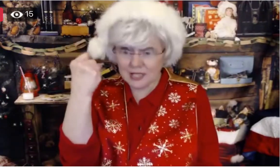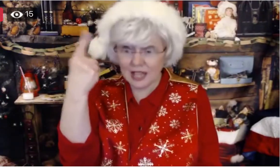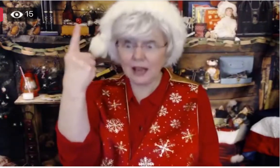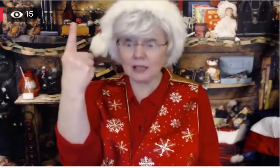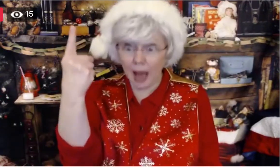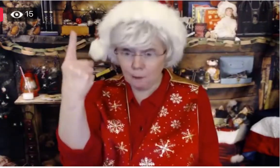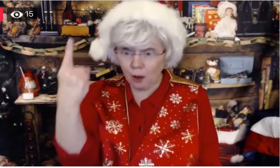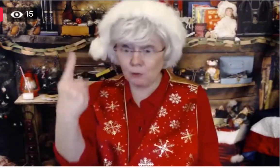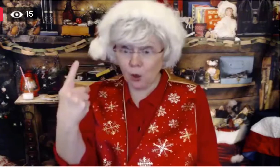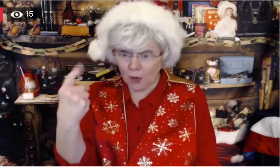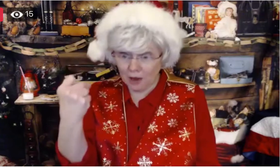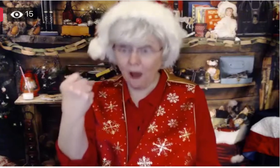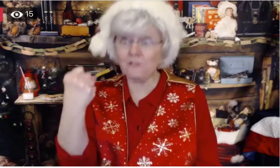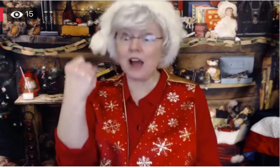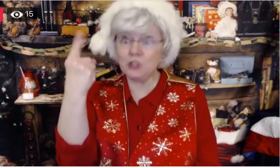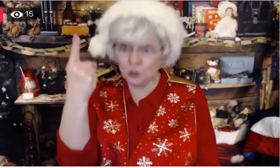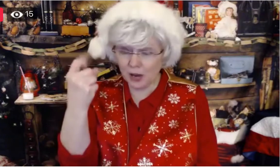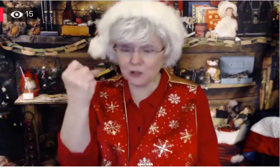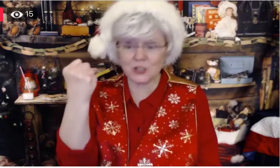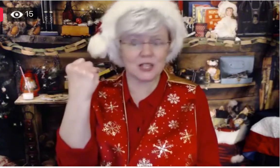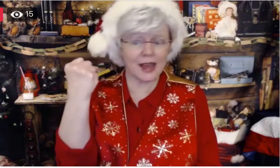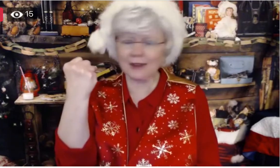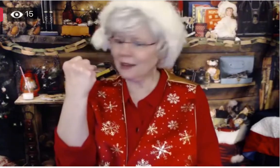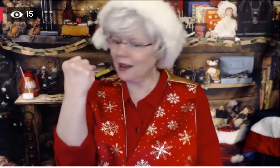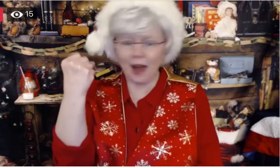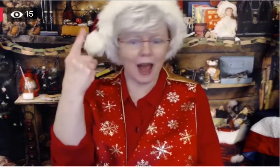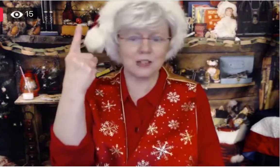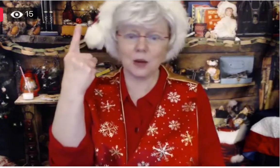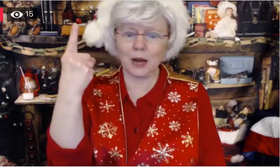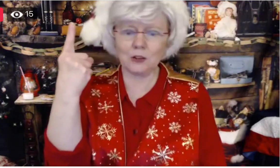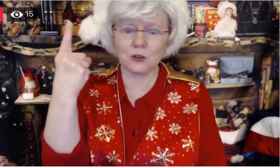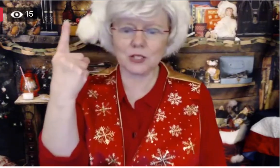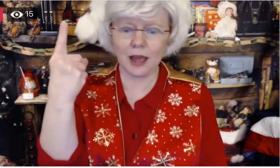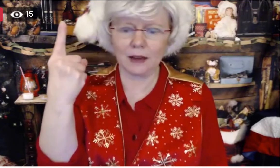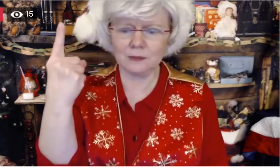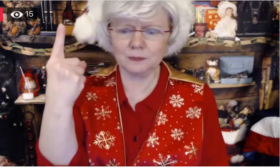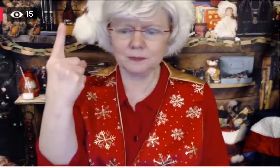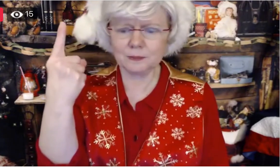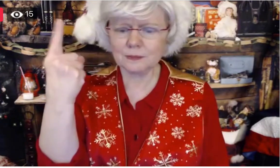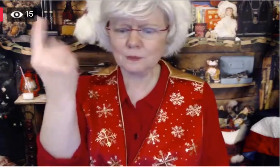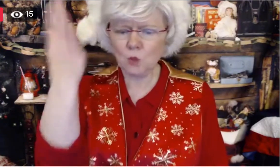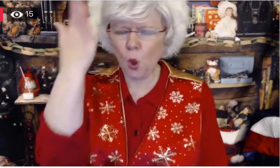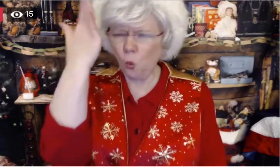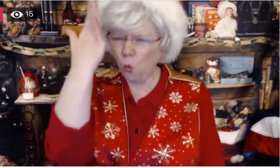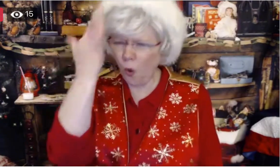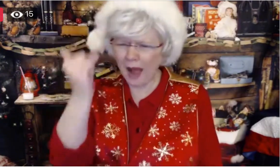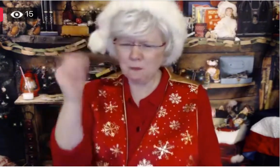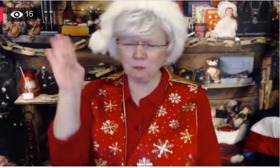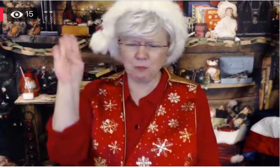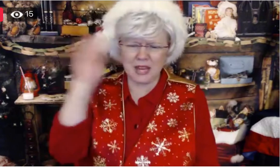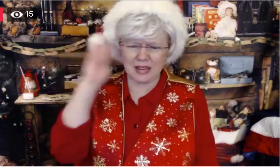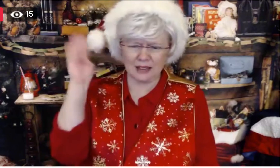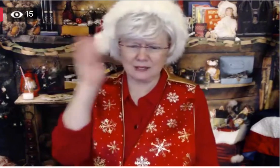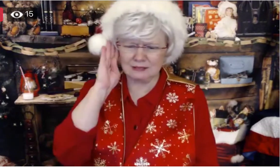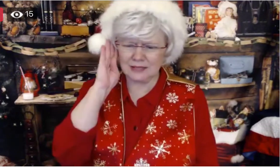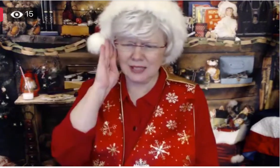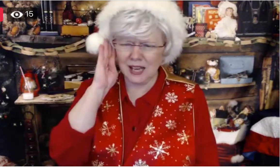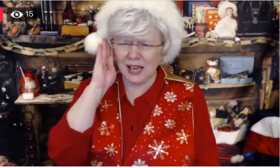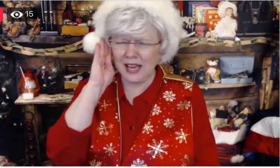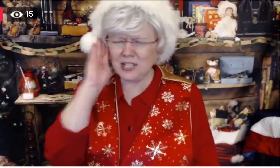like a light bulb going off. I do understand. I don't understand. Why beacon? He